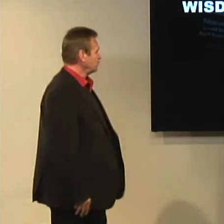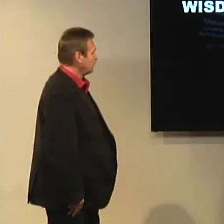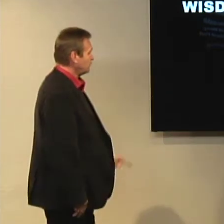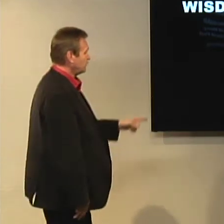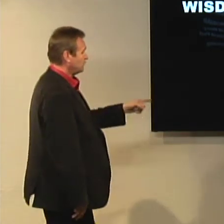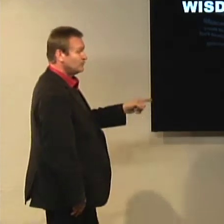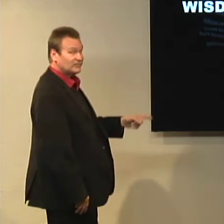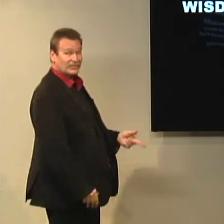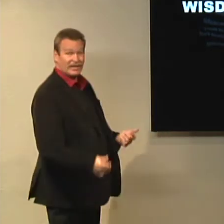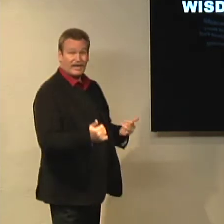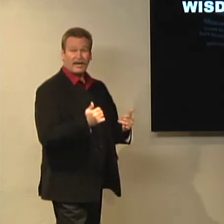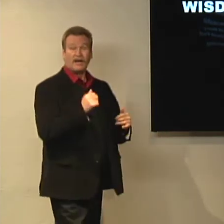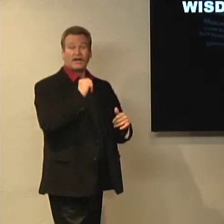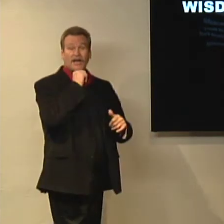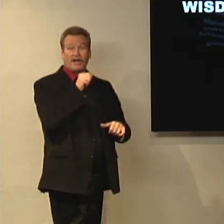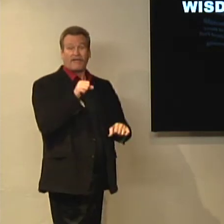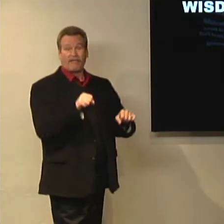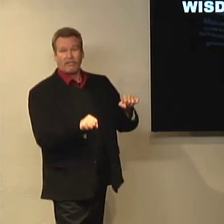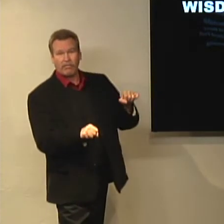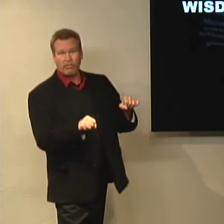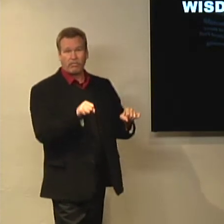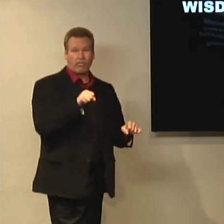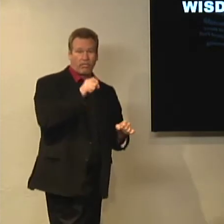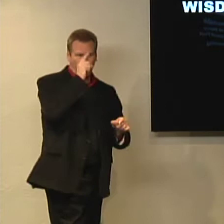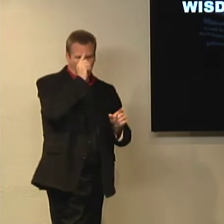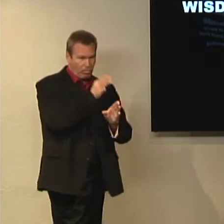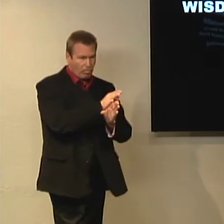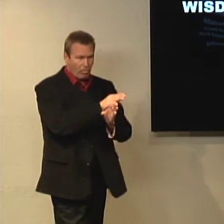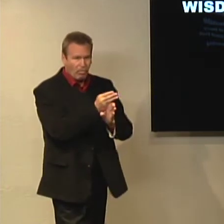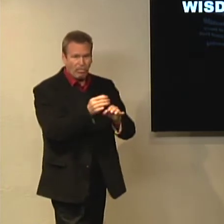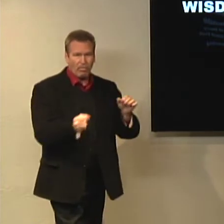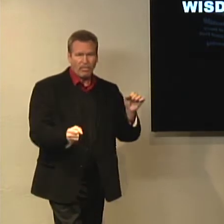people. It's also unwavering, without doubt.